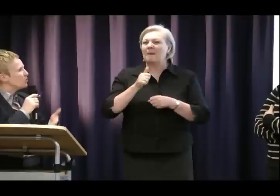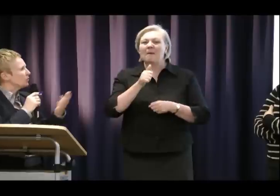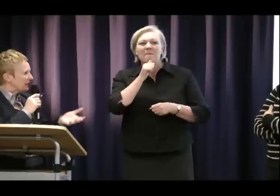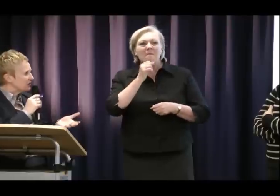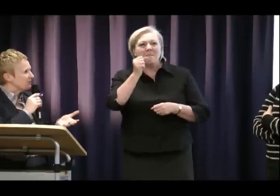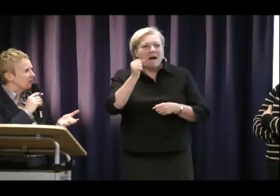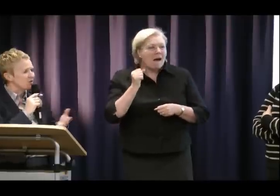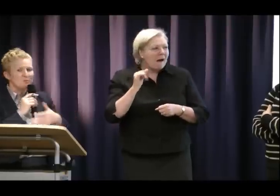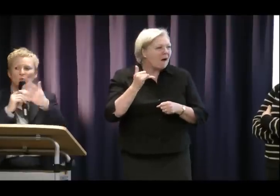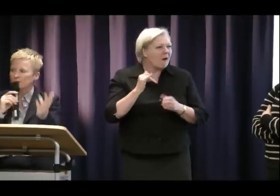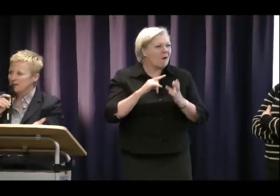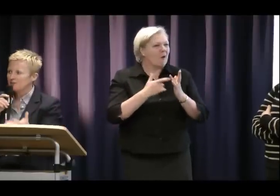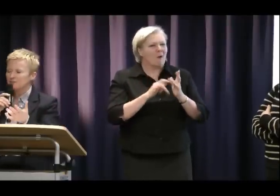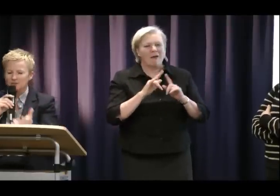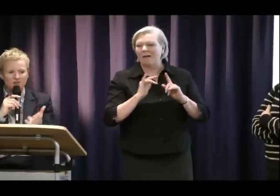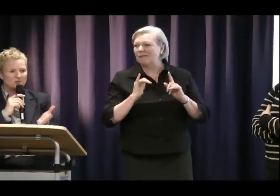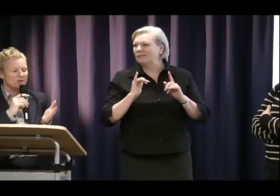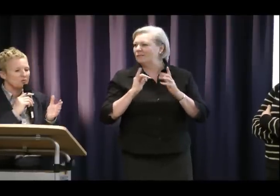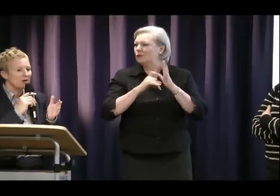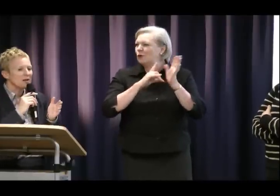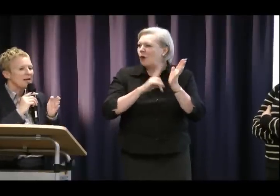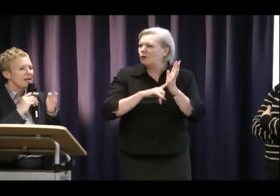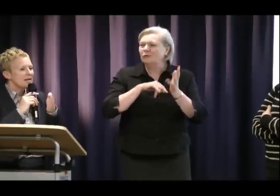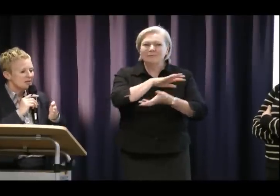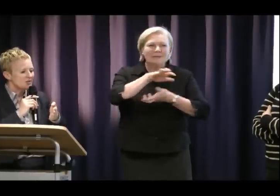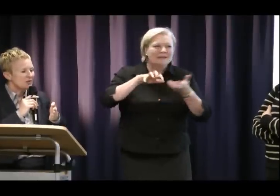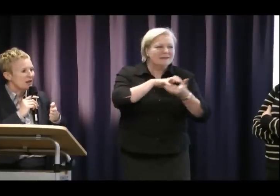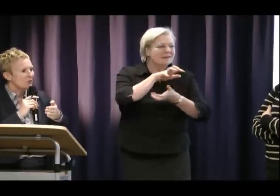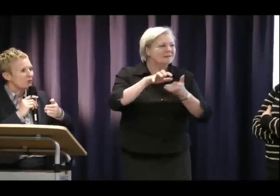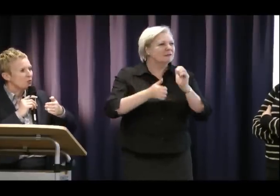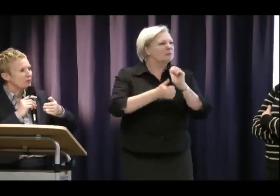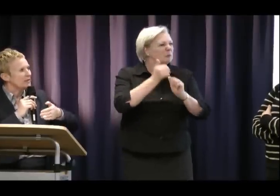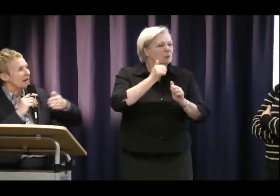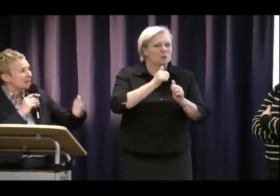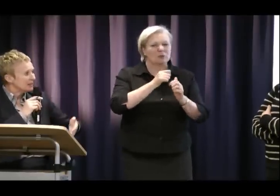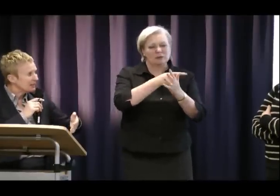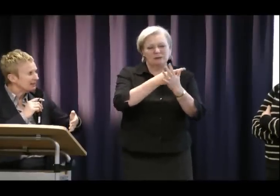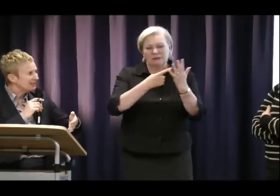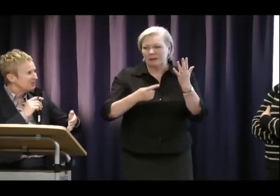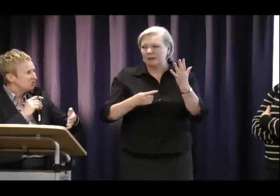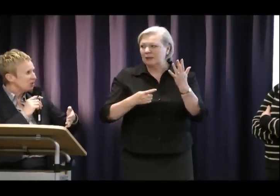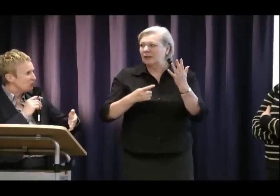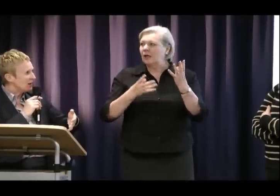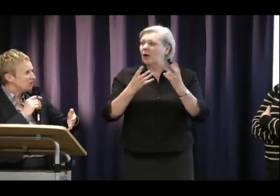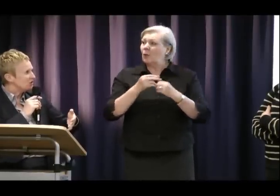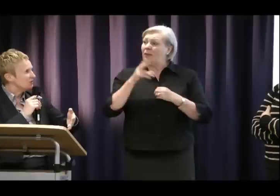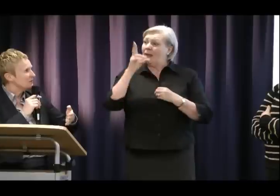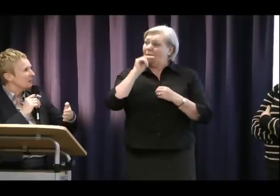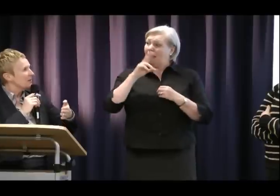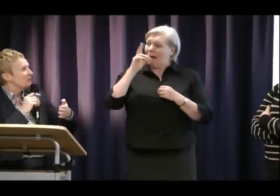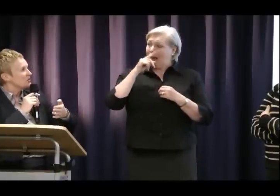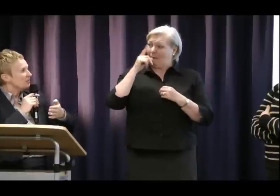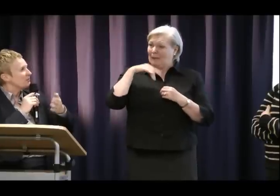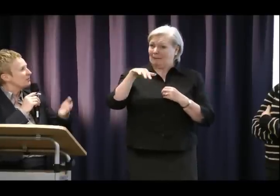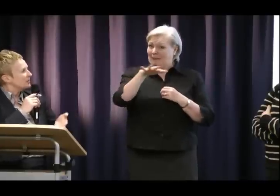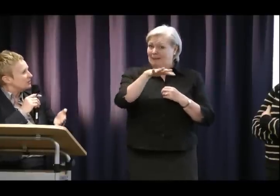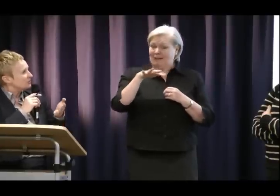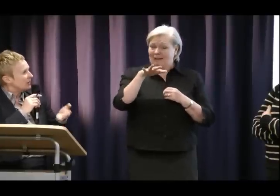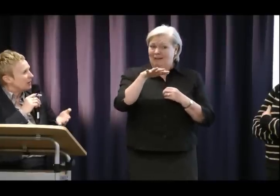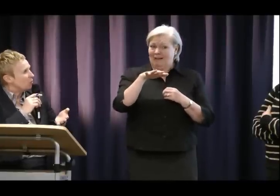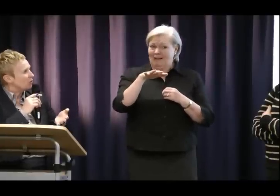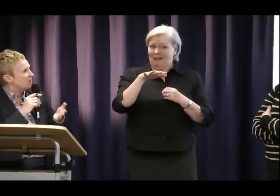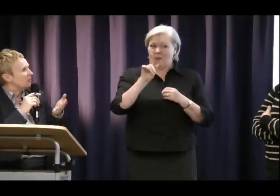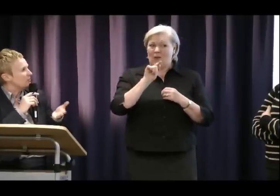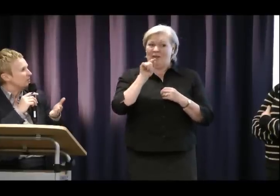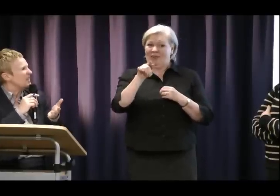and social activities, sporting activities, etc., is that for the younger generation, some of the things